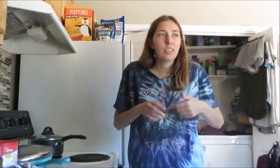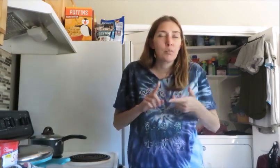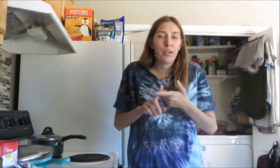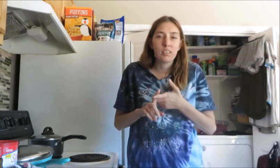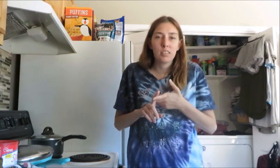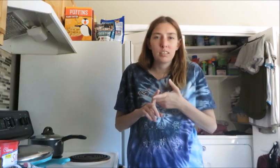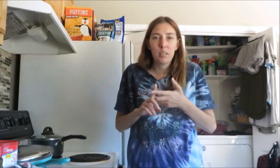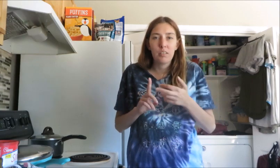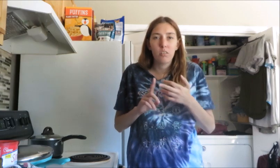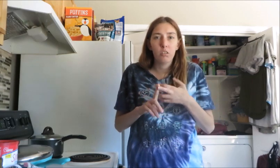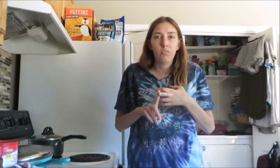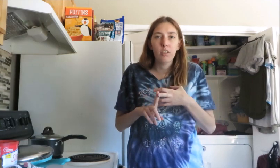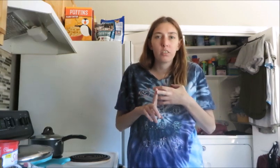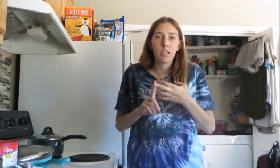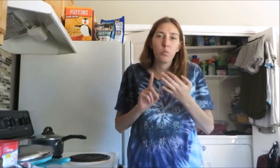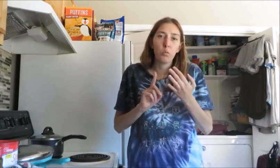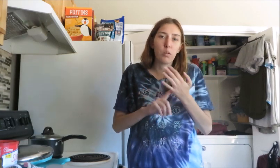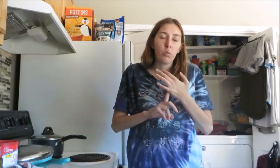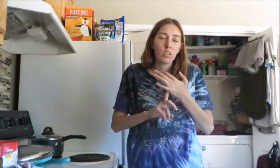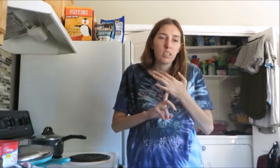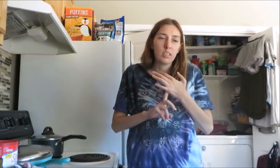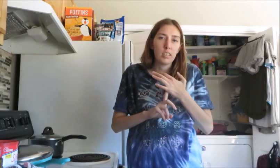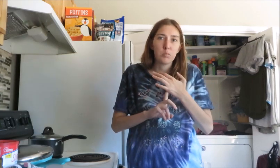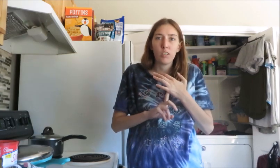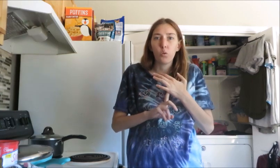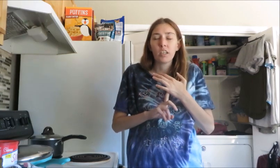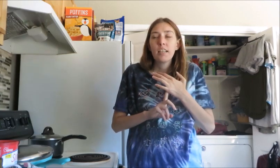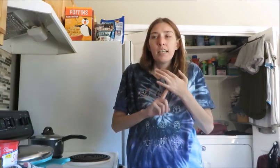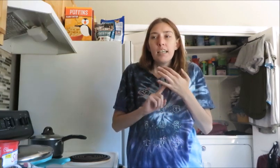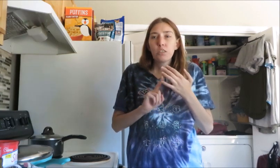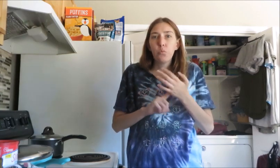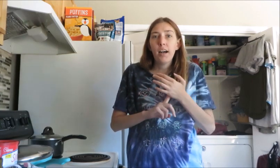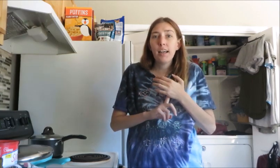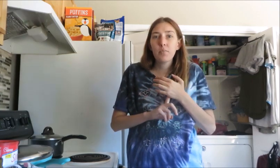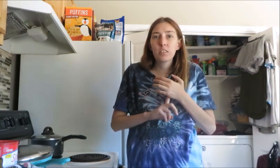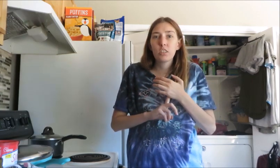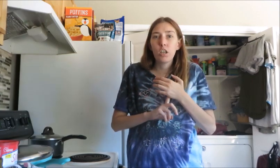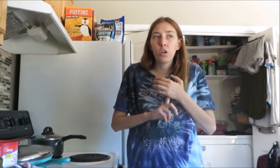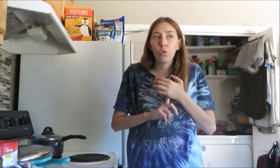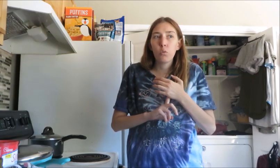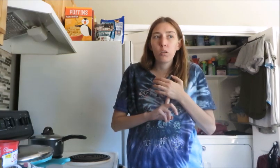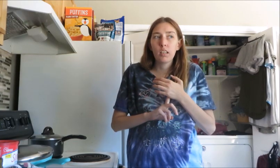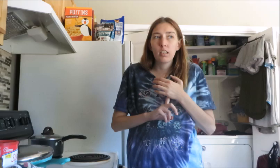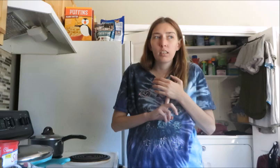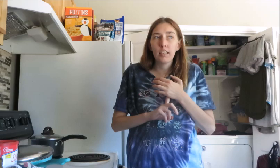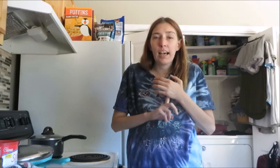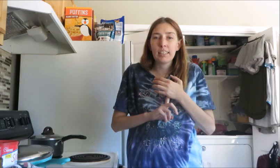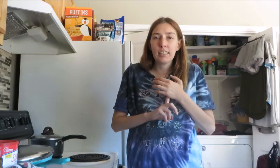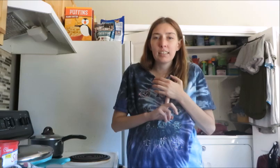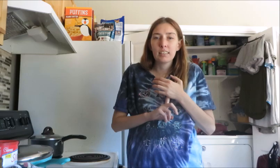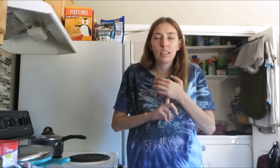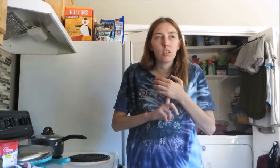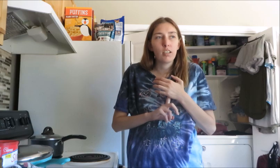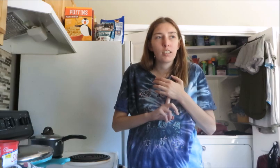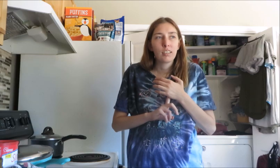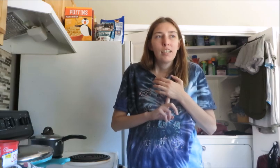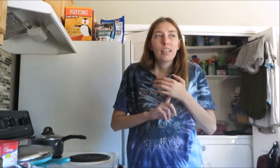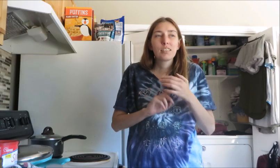a practice exam and then also a final exam for one of my courses that I'm studying for. It's why I've been so lagging, not so lagging. It's